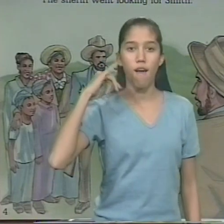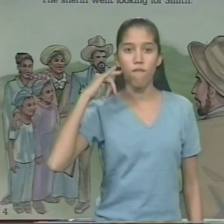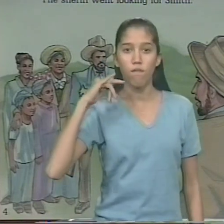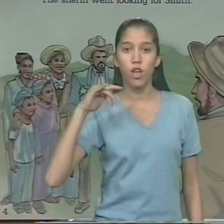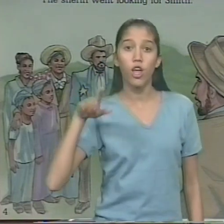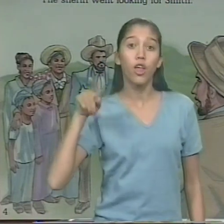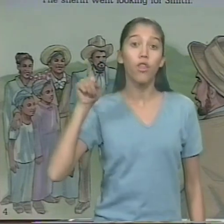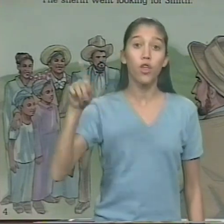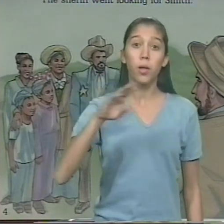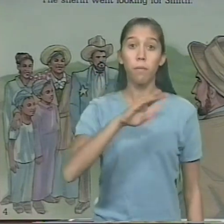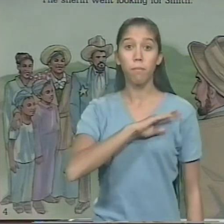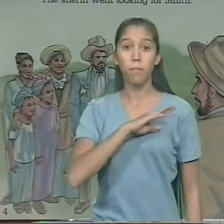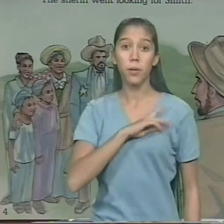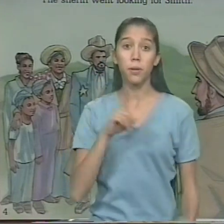There, Biddy met some free blacks.